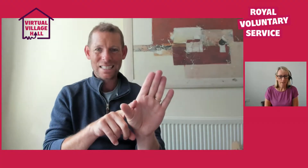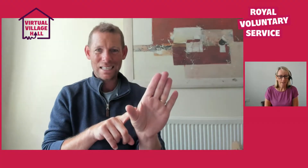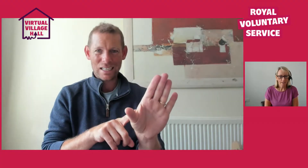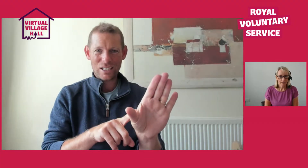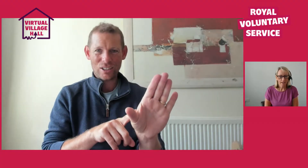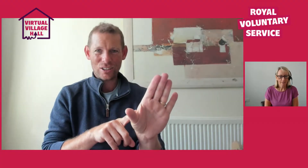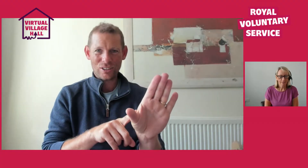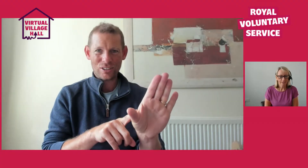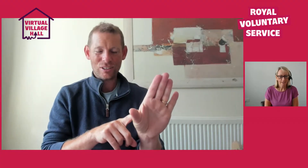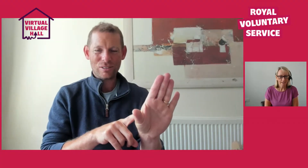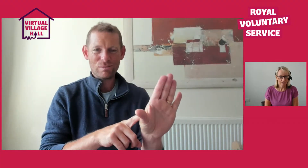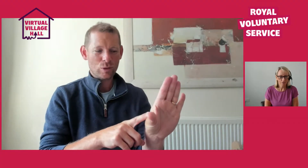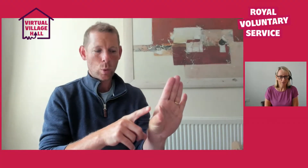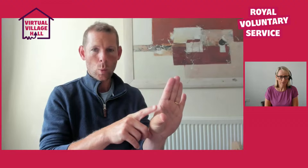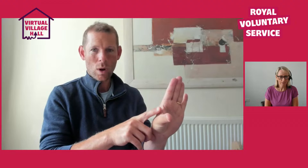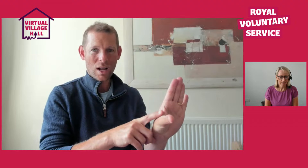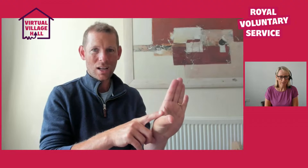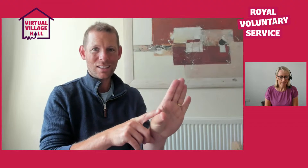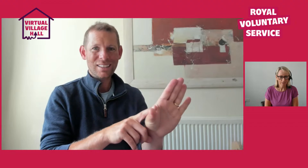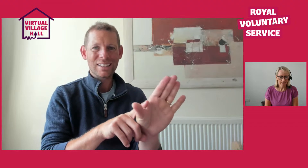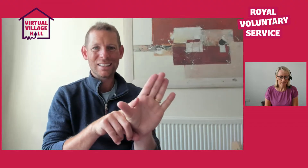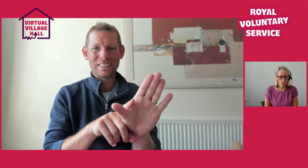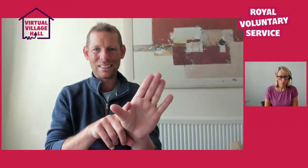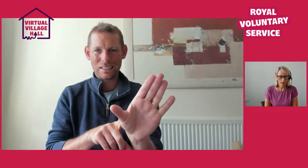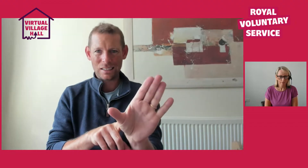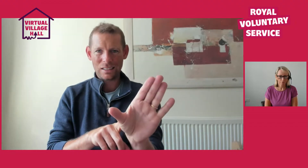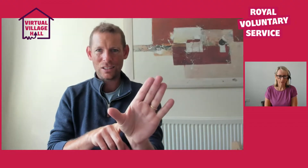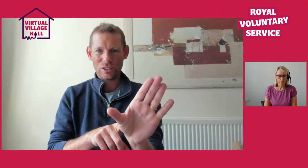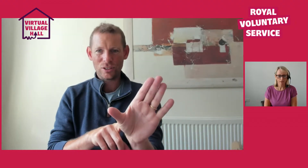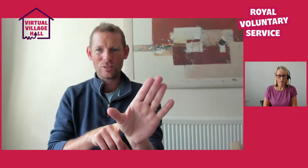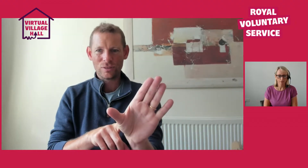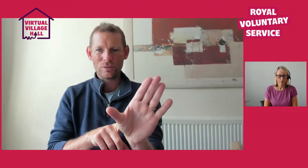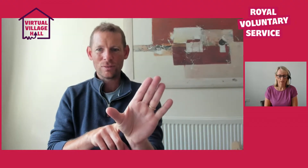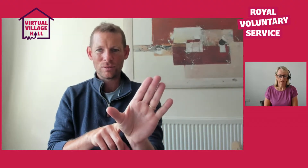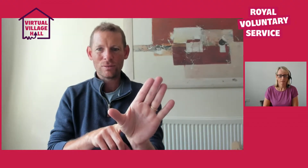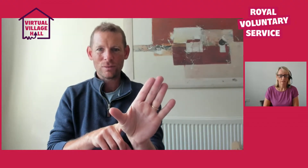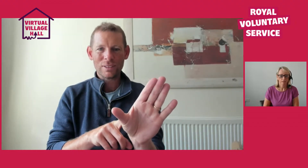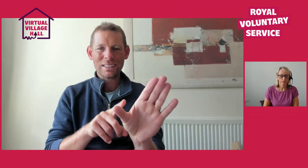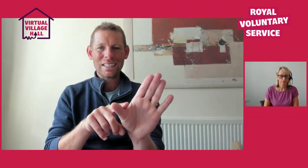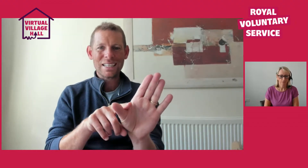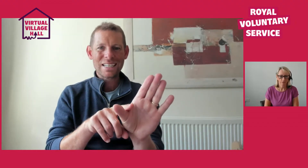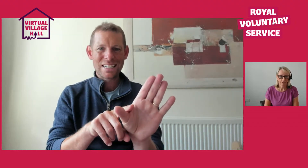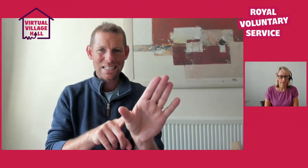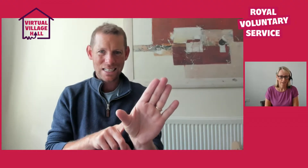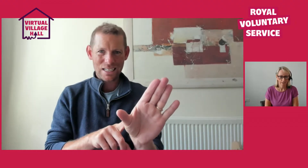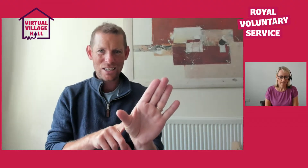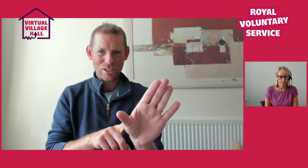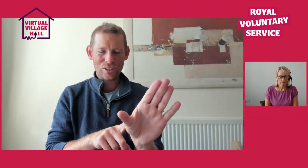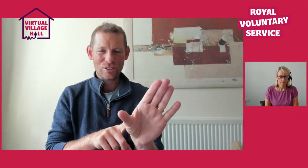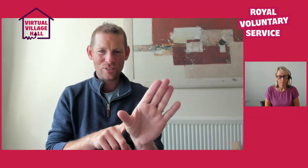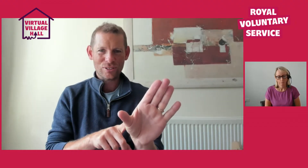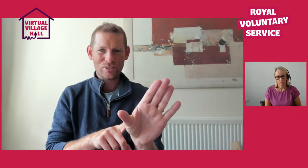So week, and then year is the Y for year. Year.